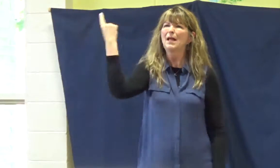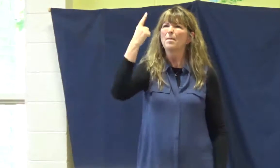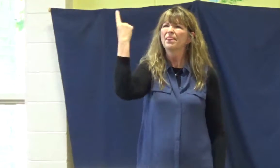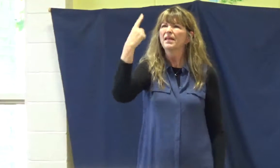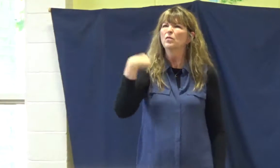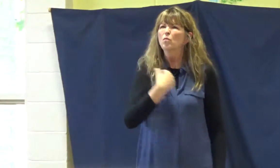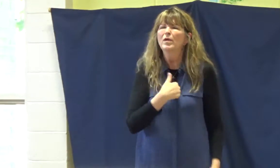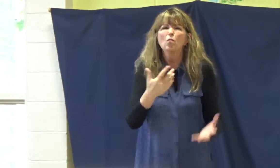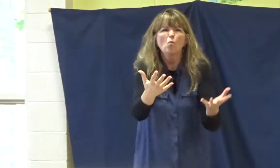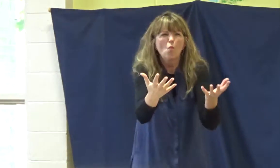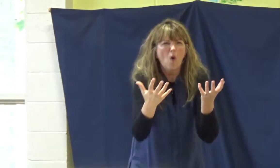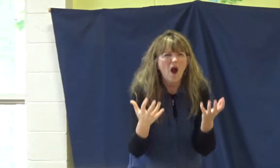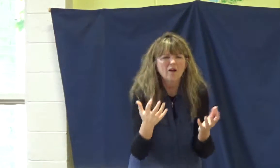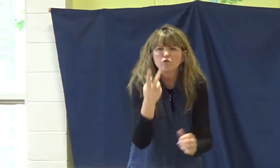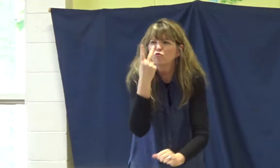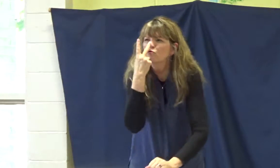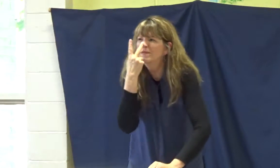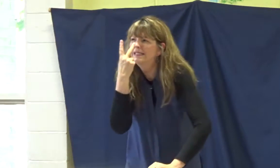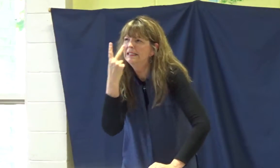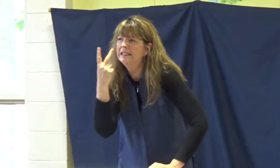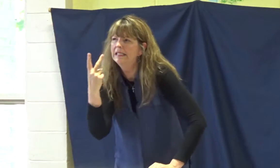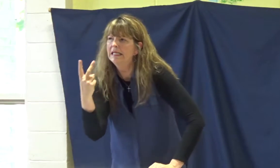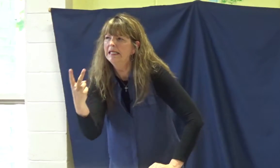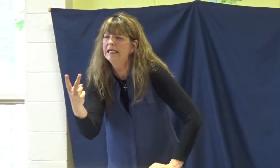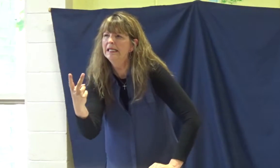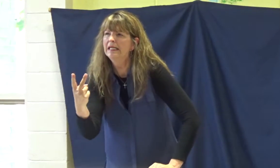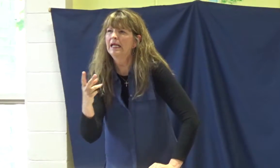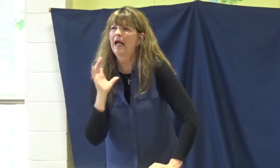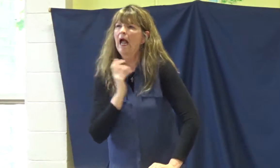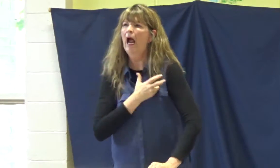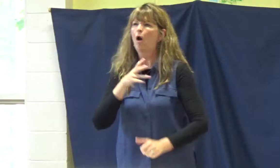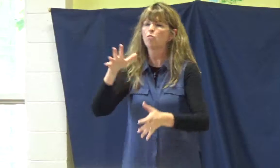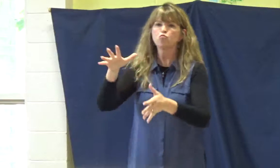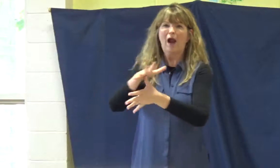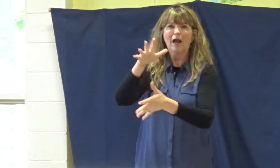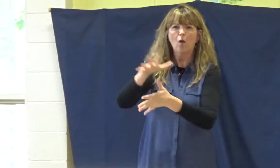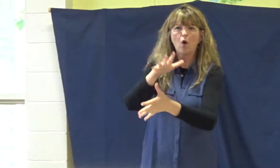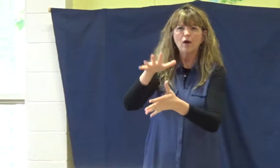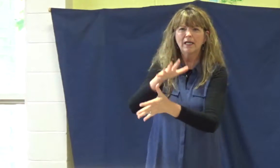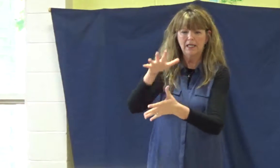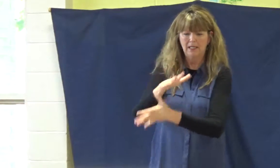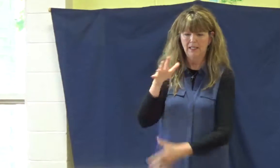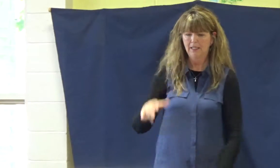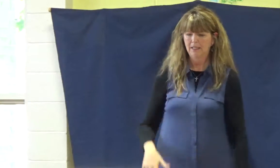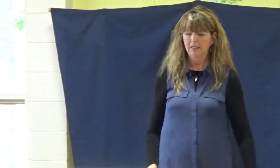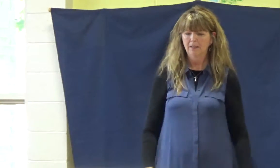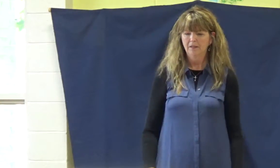So everyone in the family had something they wanted to see there in